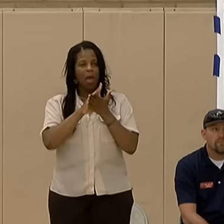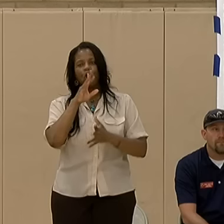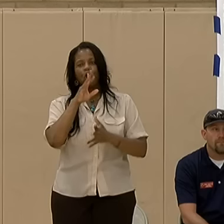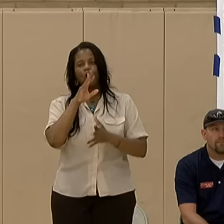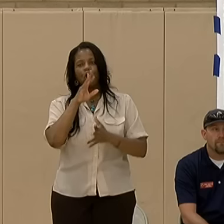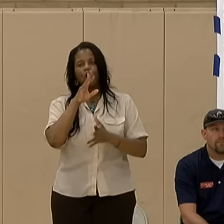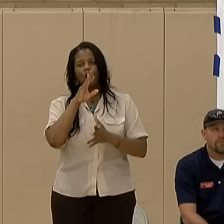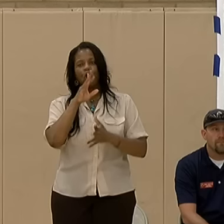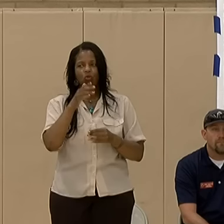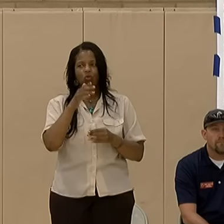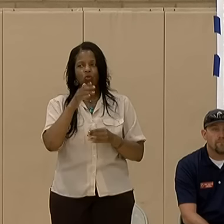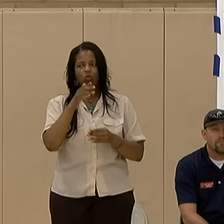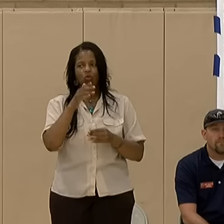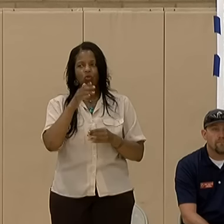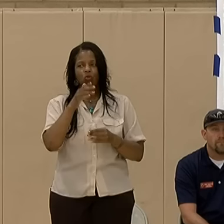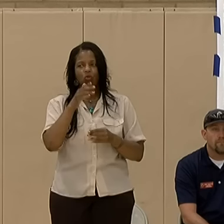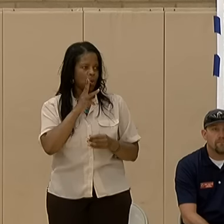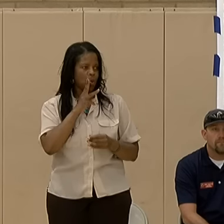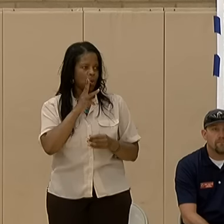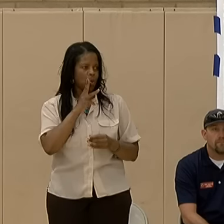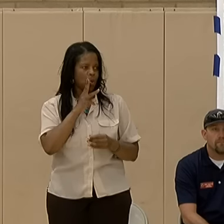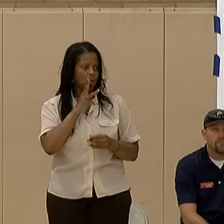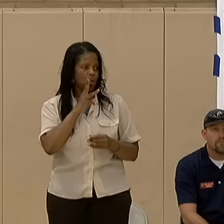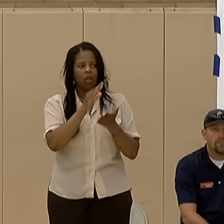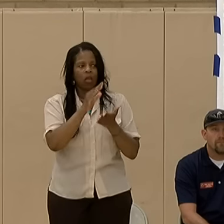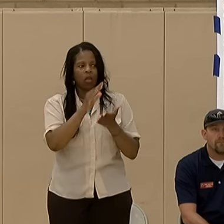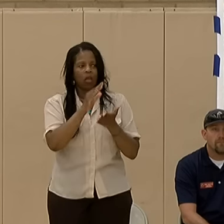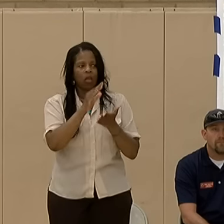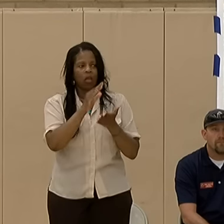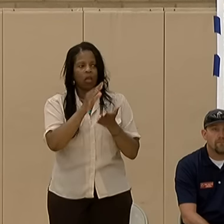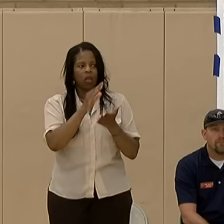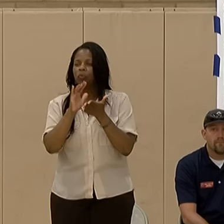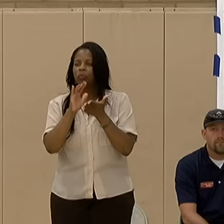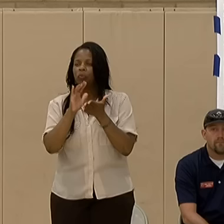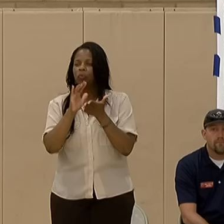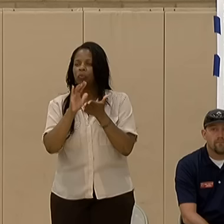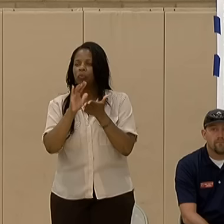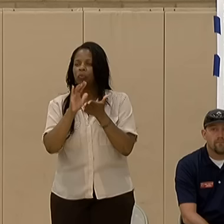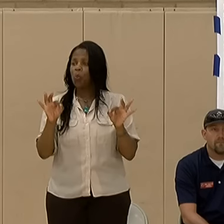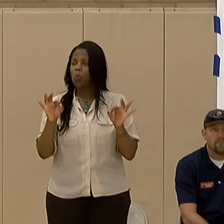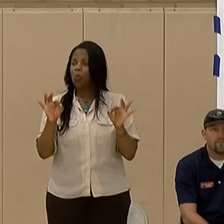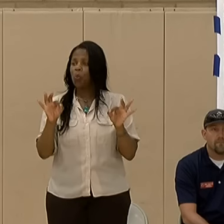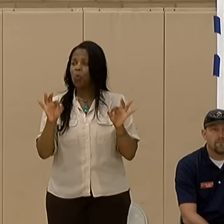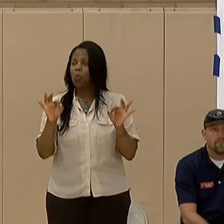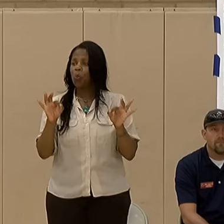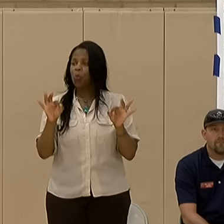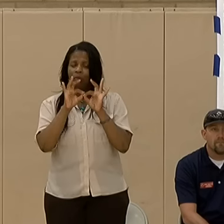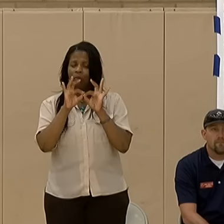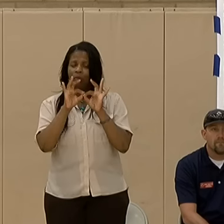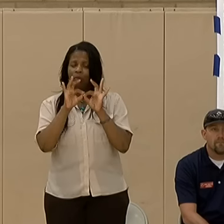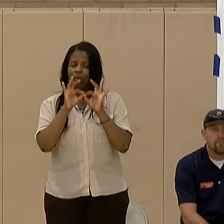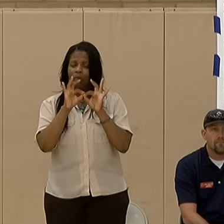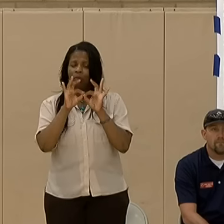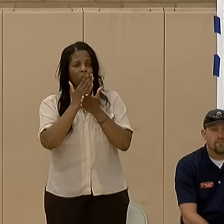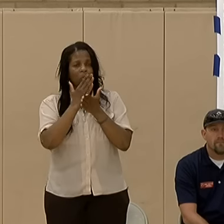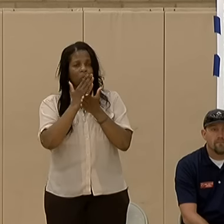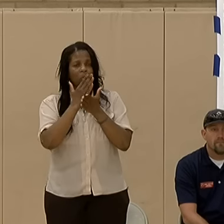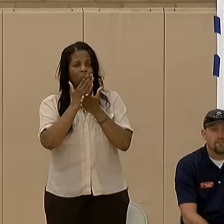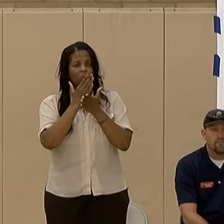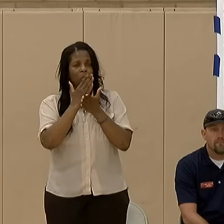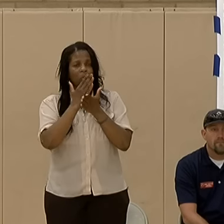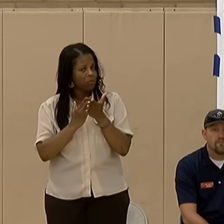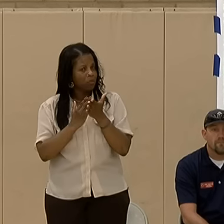drinking water, sanitation. That's very important. That's all part of the plan. We all know the power's